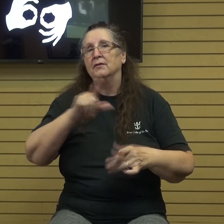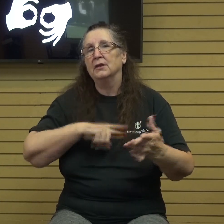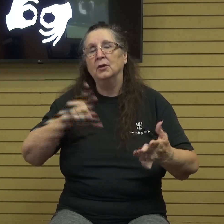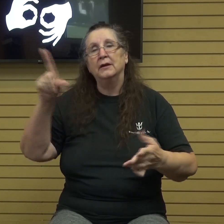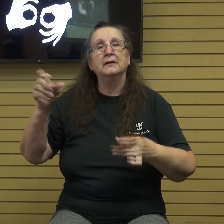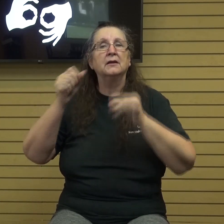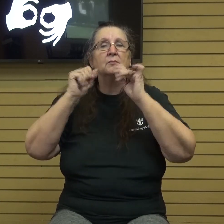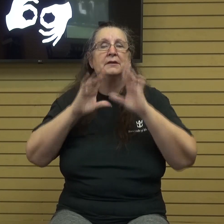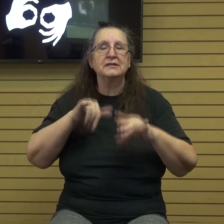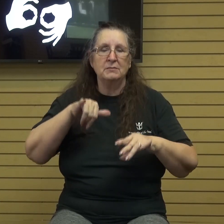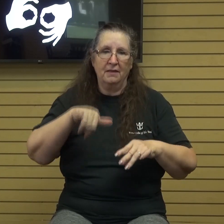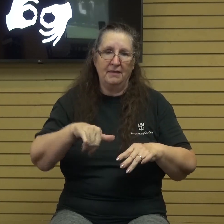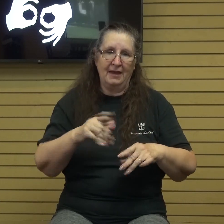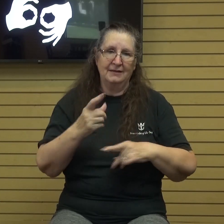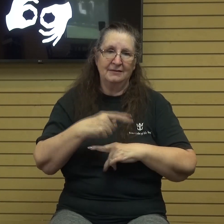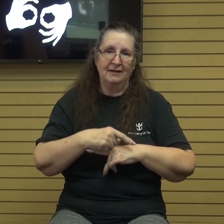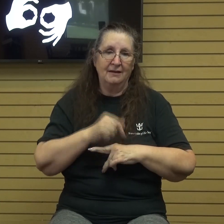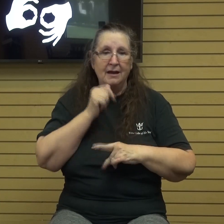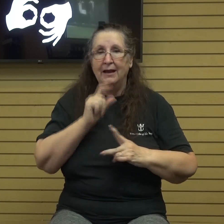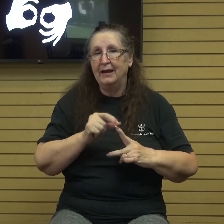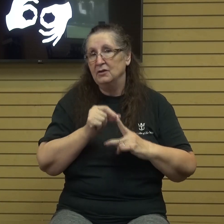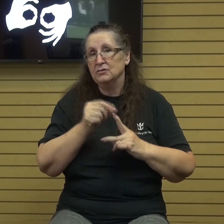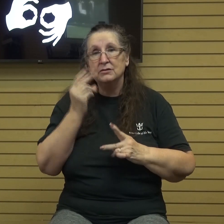that day, even though I didn't choose to see them,